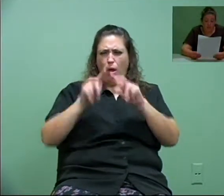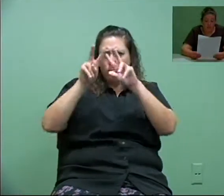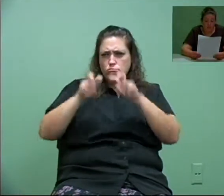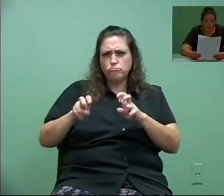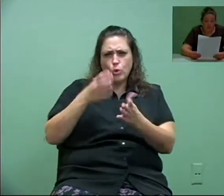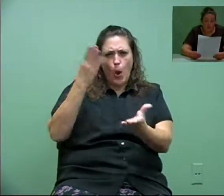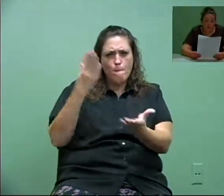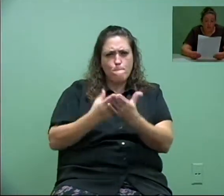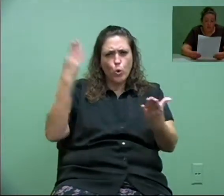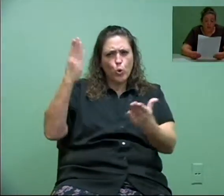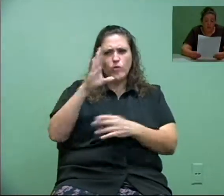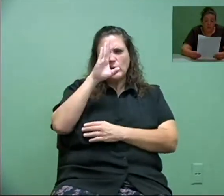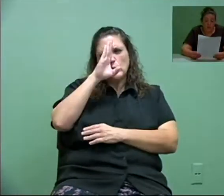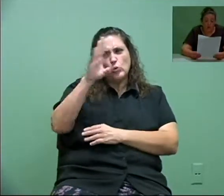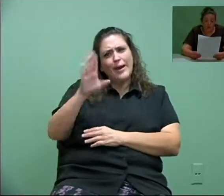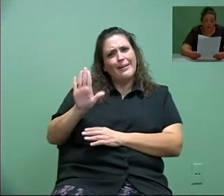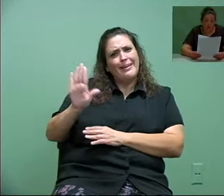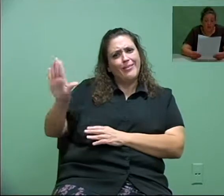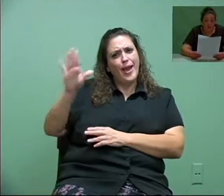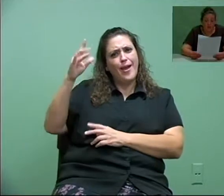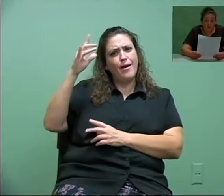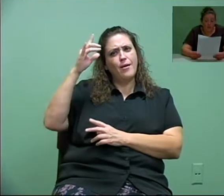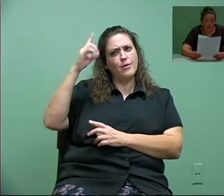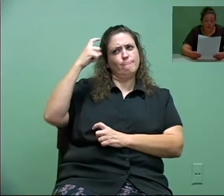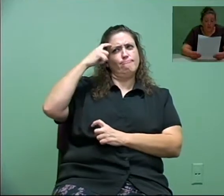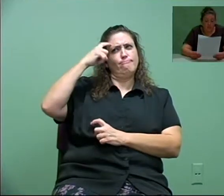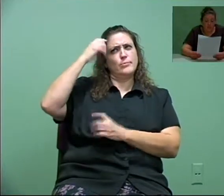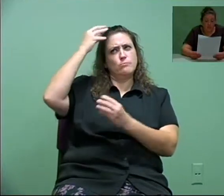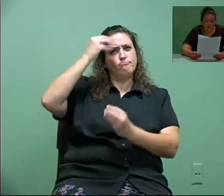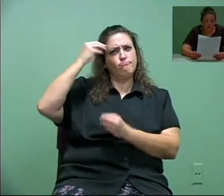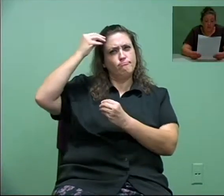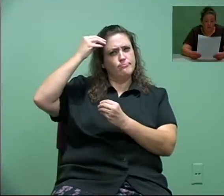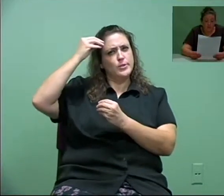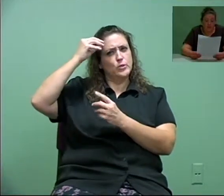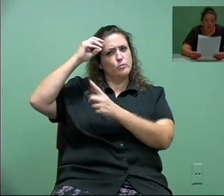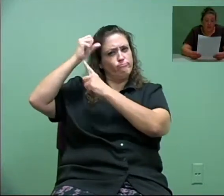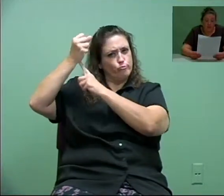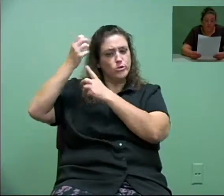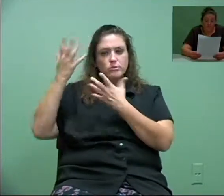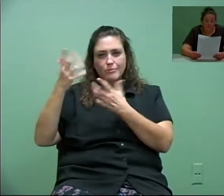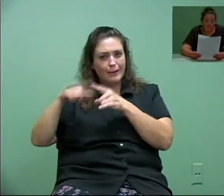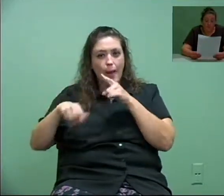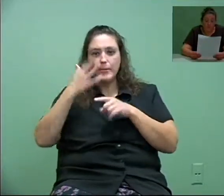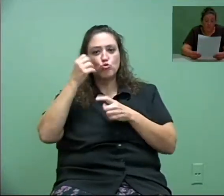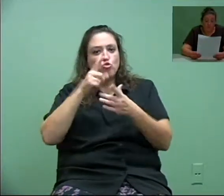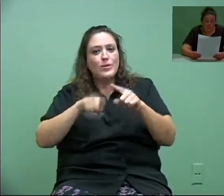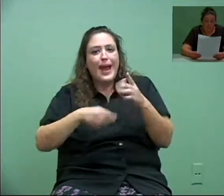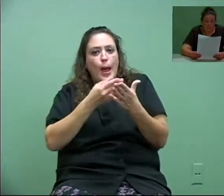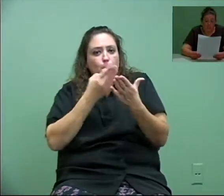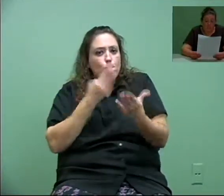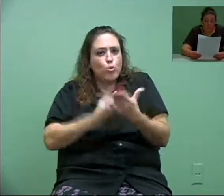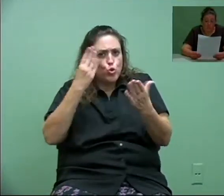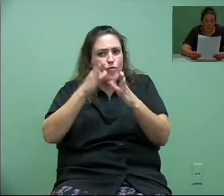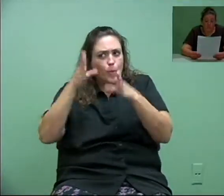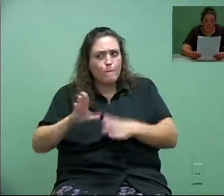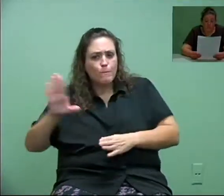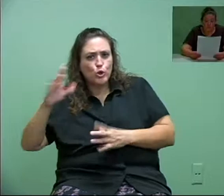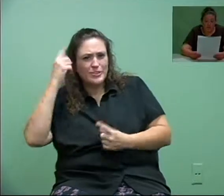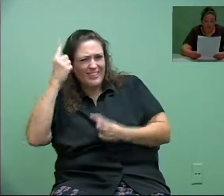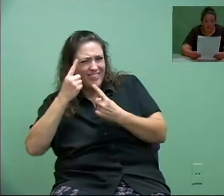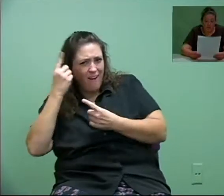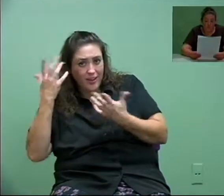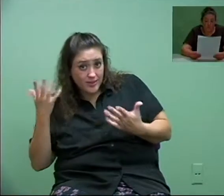directly, because no one can tell what another person is thinking. A defendant's mental state can be